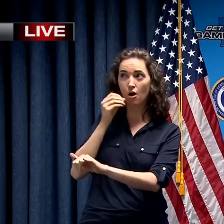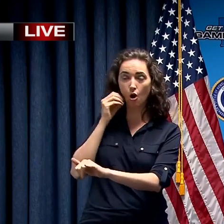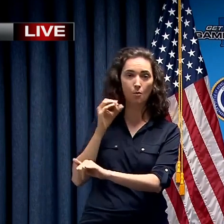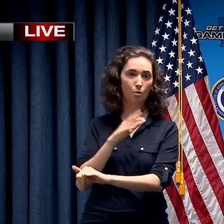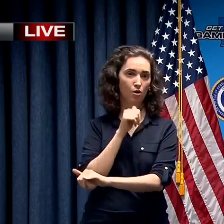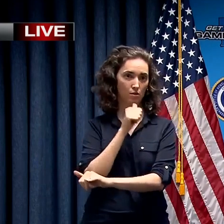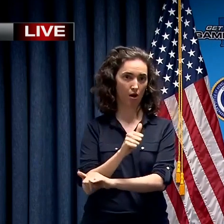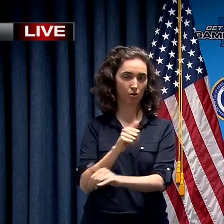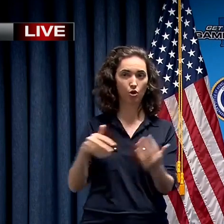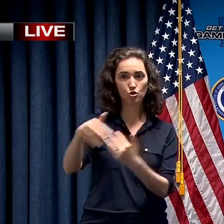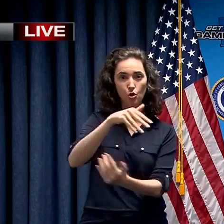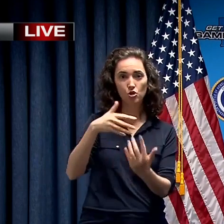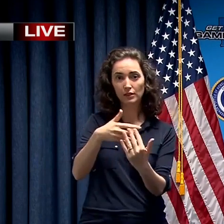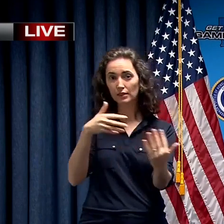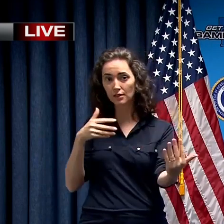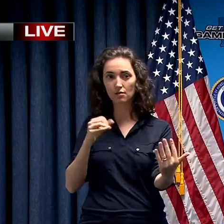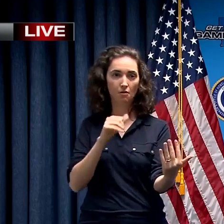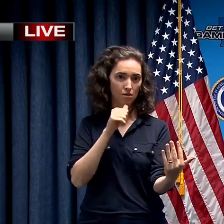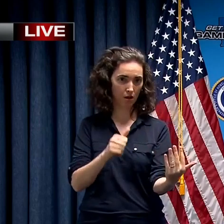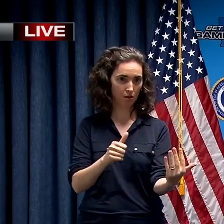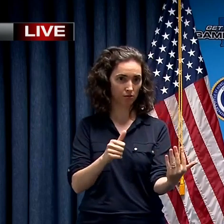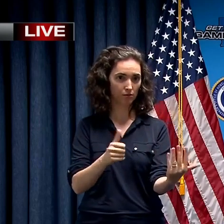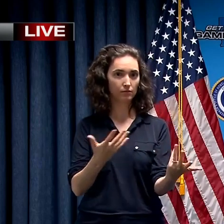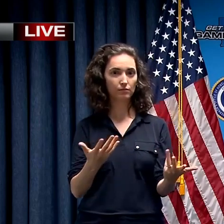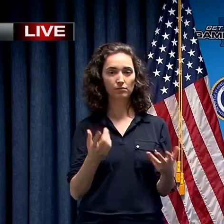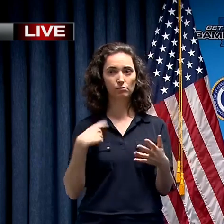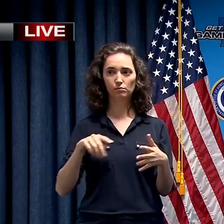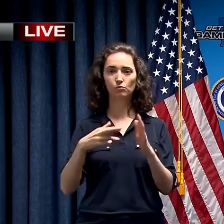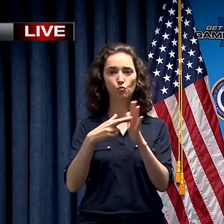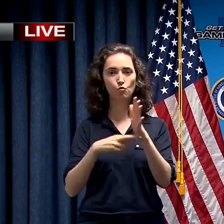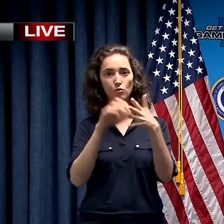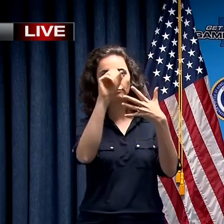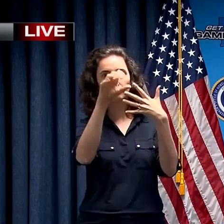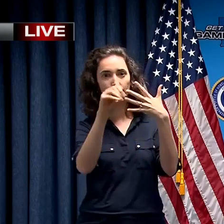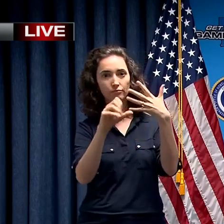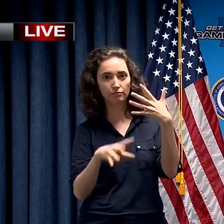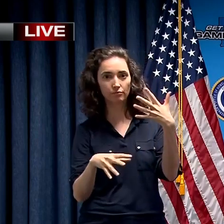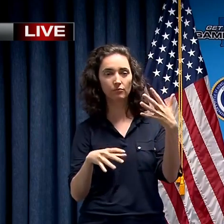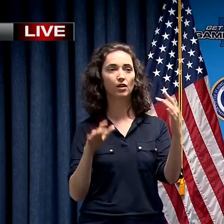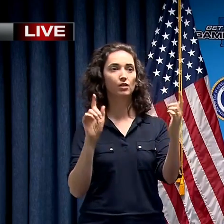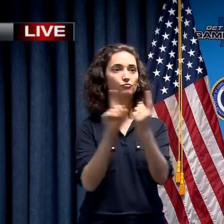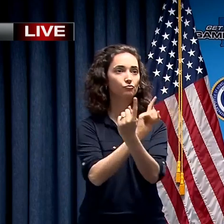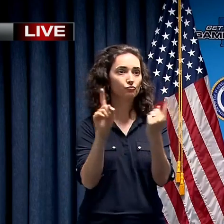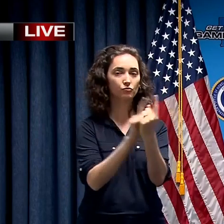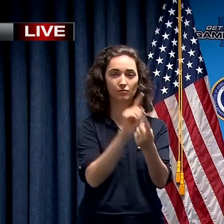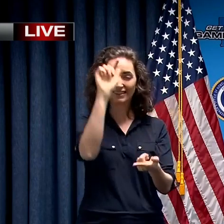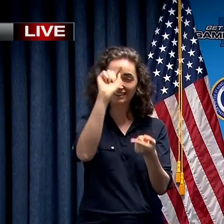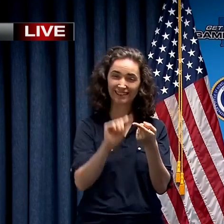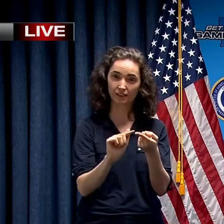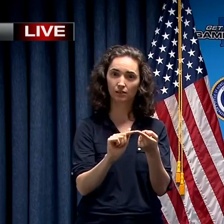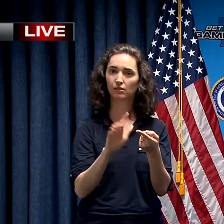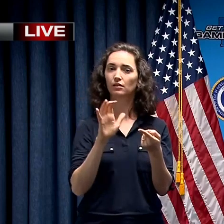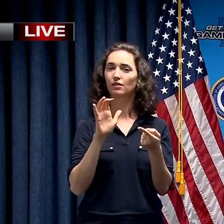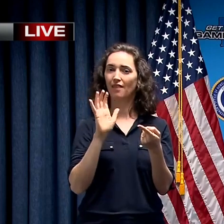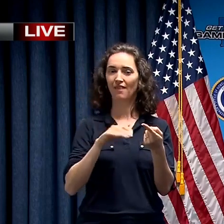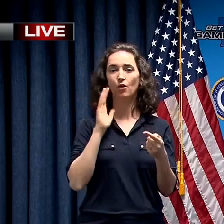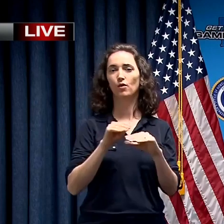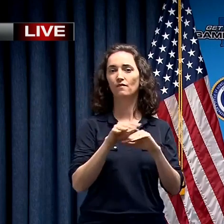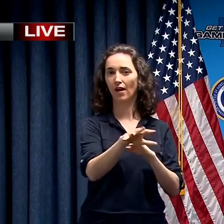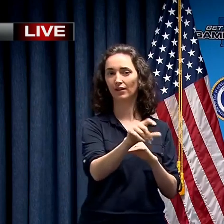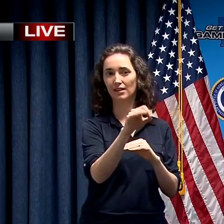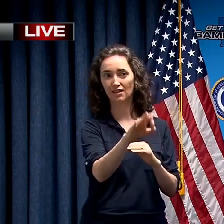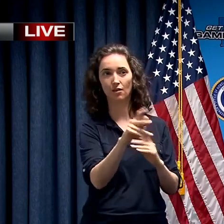of the social distancing guidelines that we're putting out, and minimizing social contact. We knew